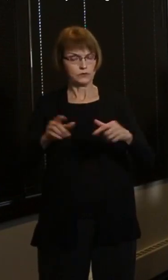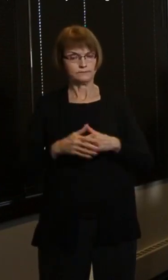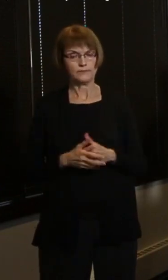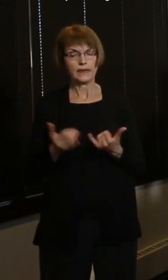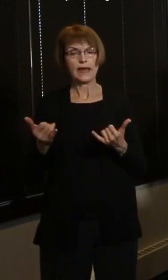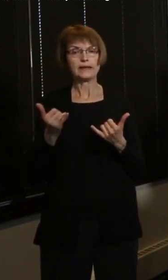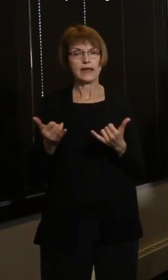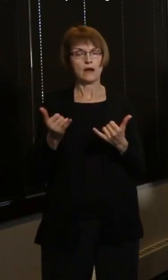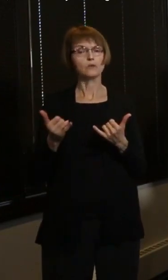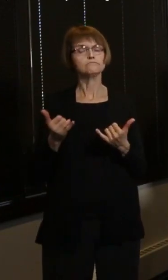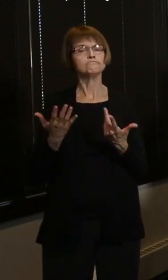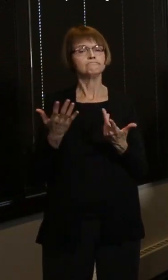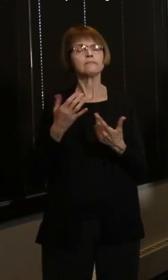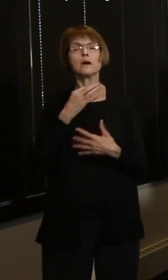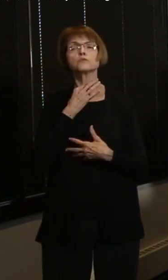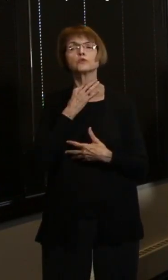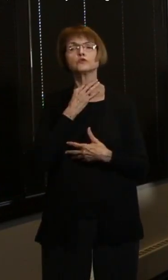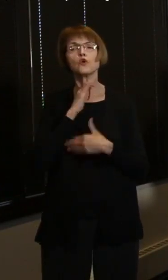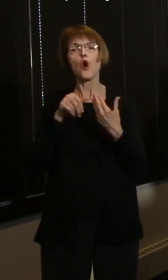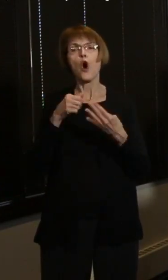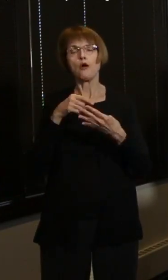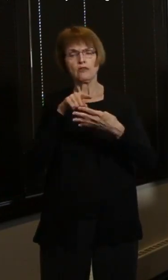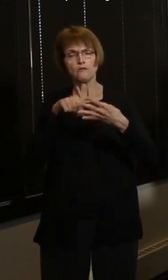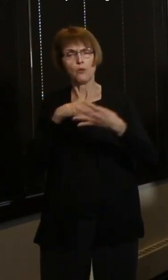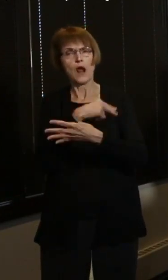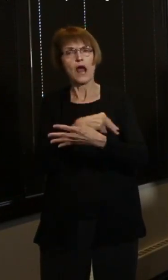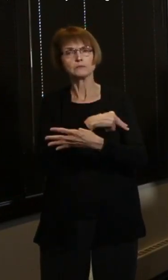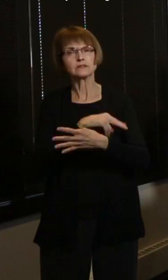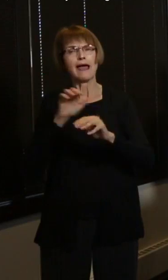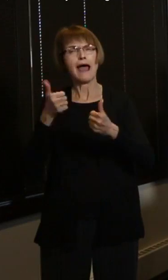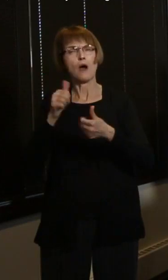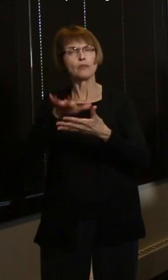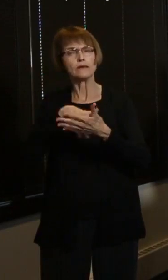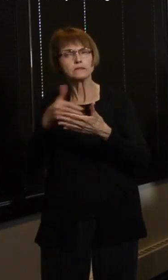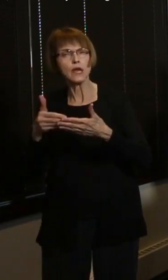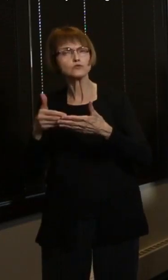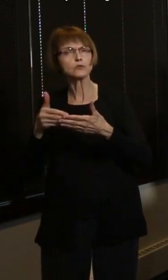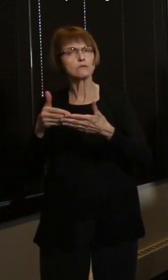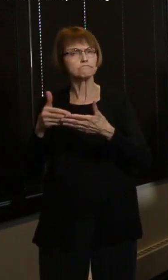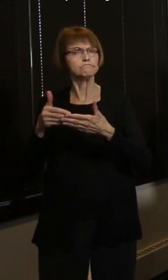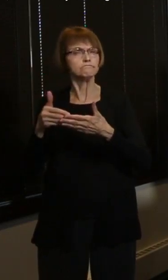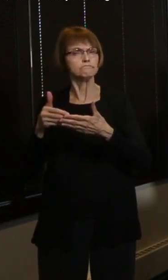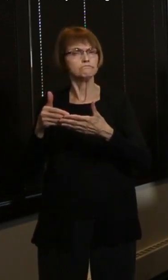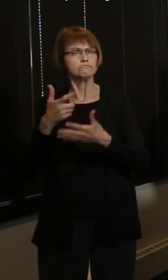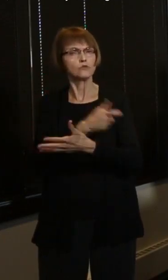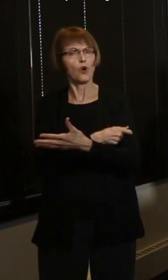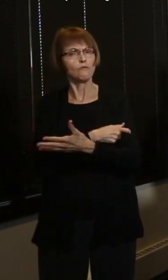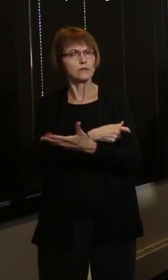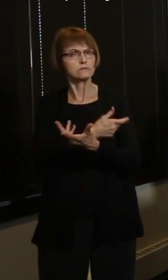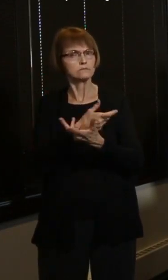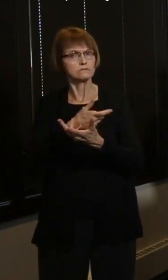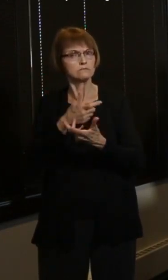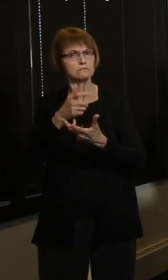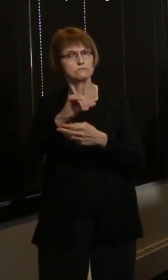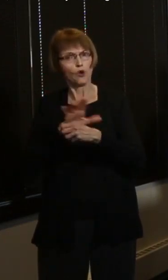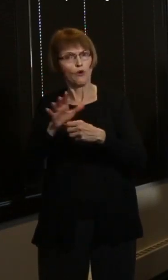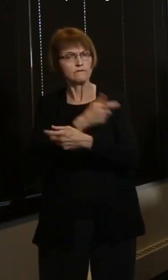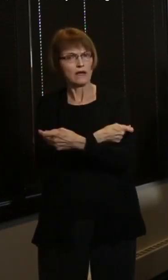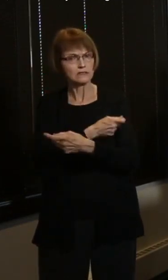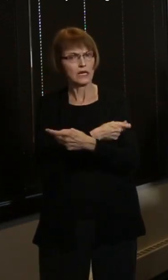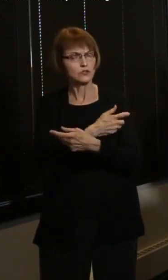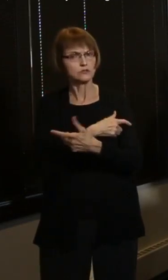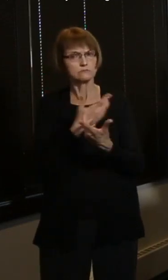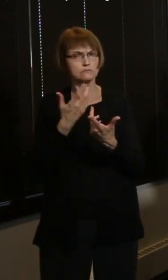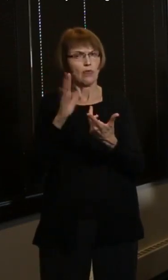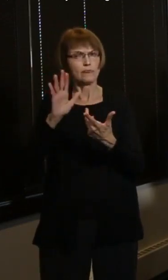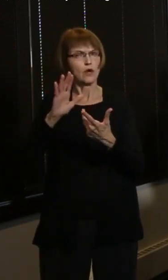on how all of the hospital systems are now scheduling COVID-19 vaccinations? Yeah, so I can only